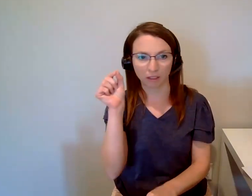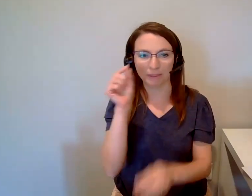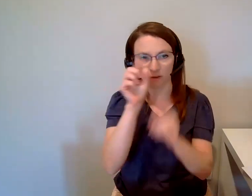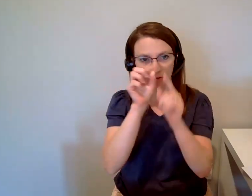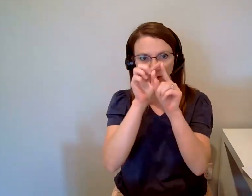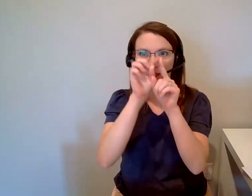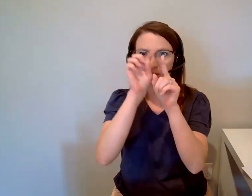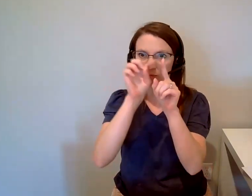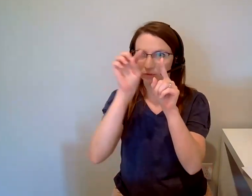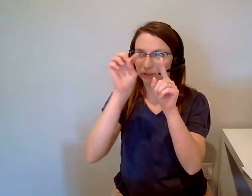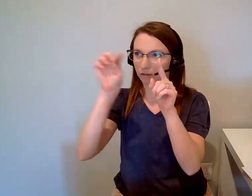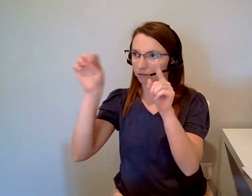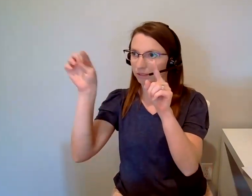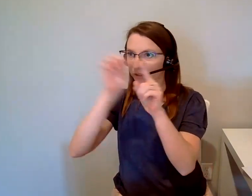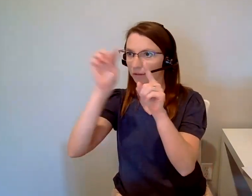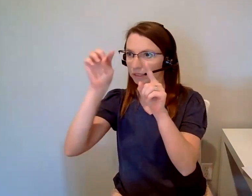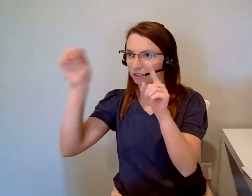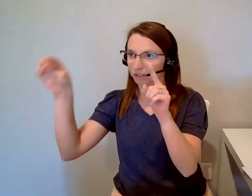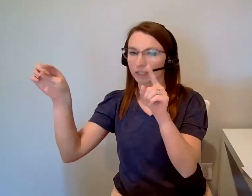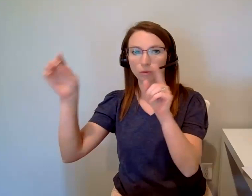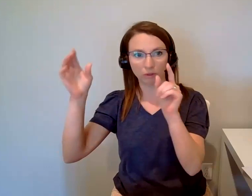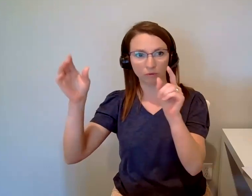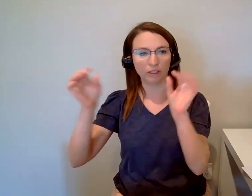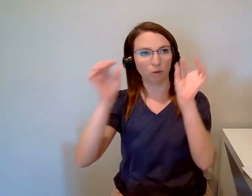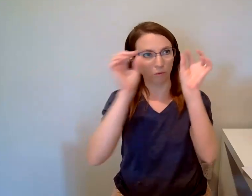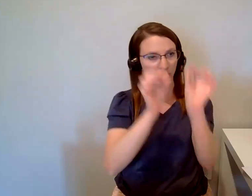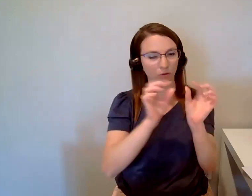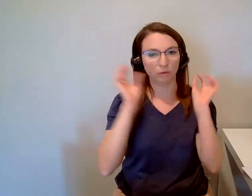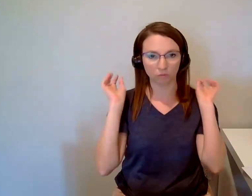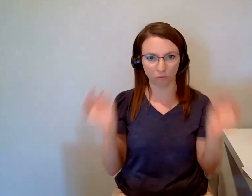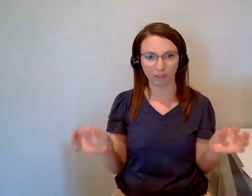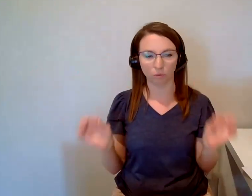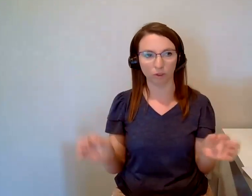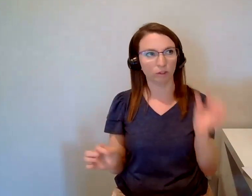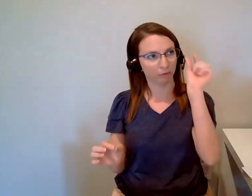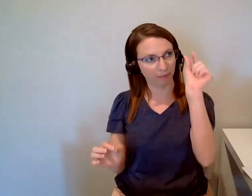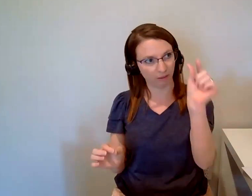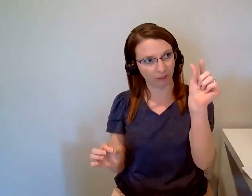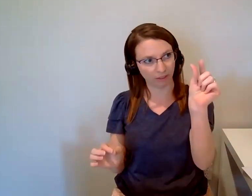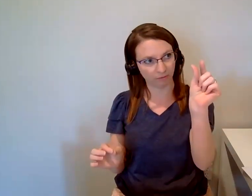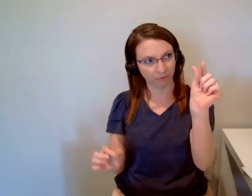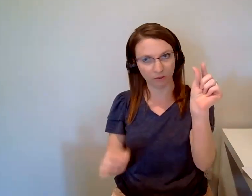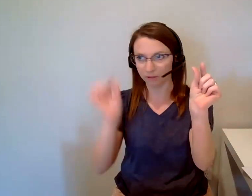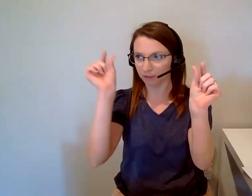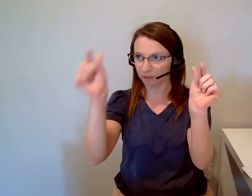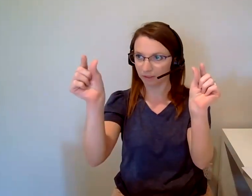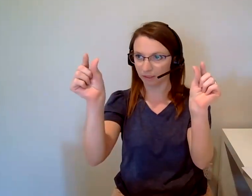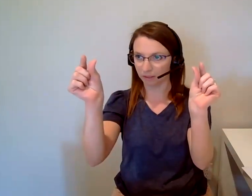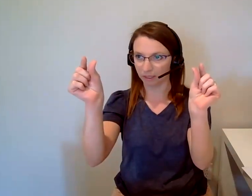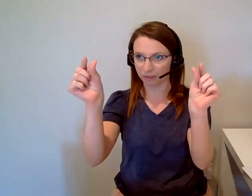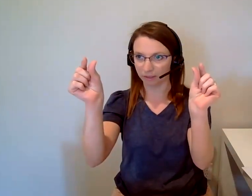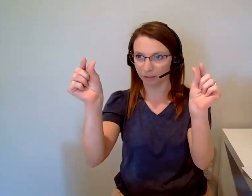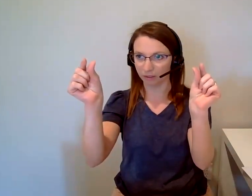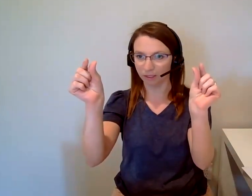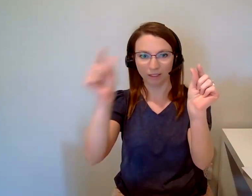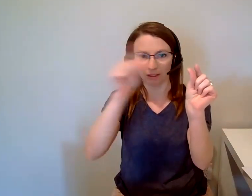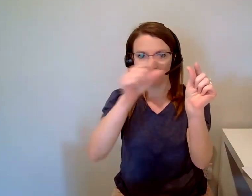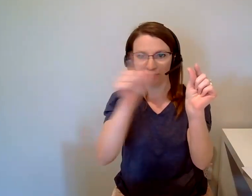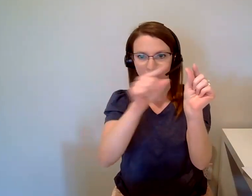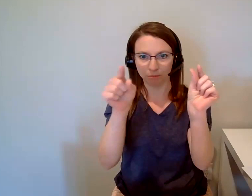mean, you're not sounding out each letter when you're reading. You can read a word just by looking at the first and last letter. And even if it's